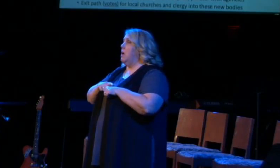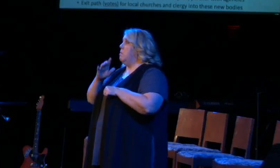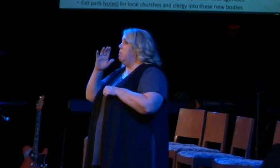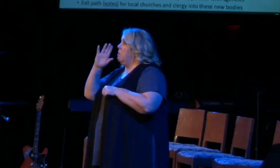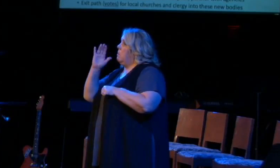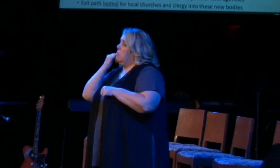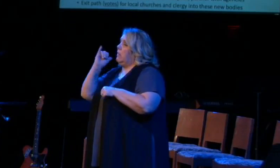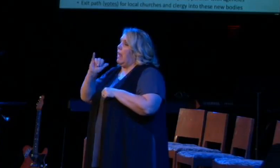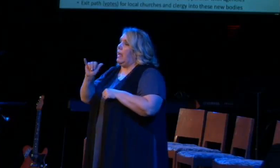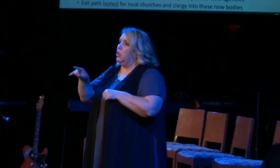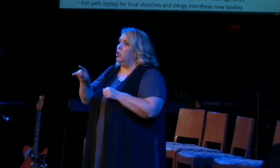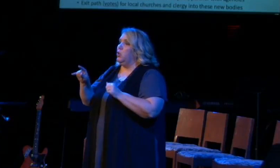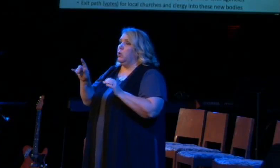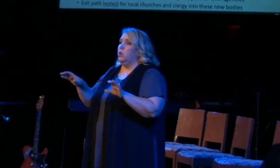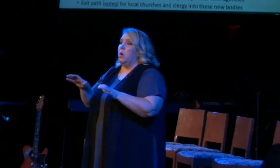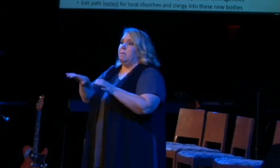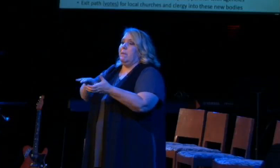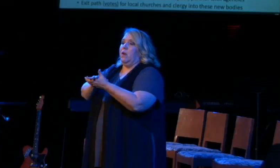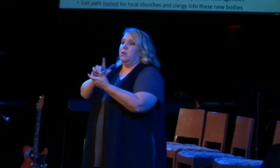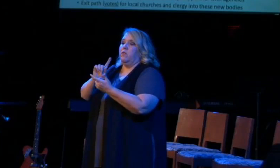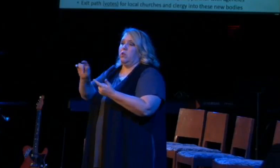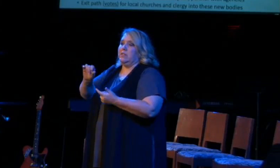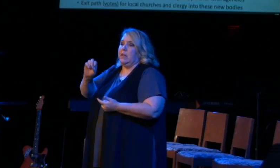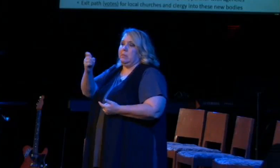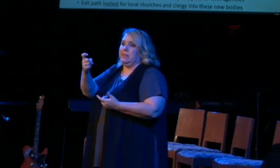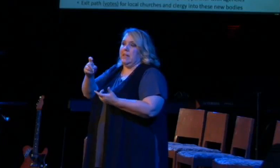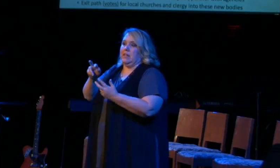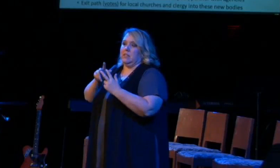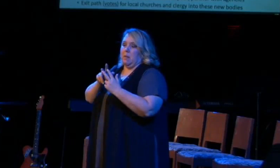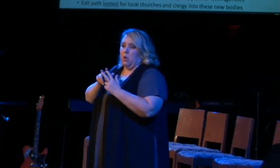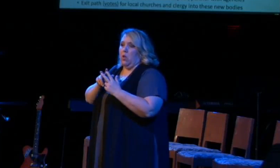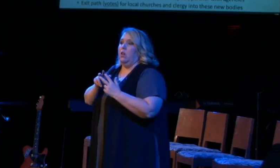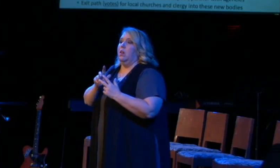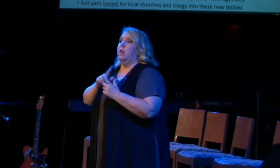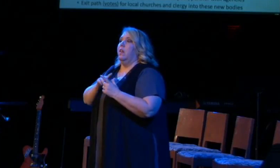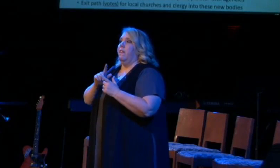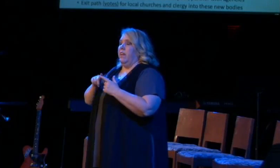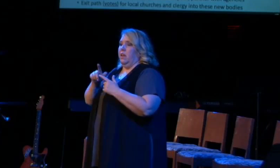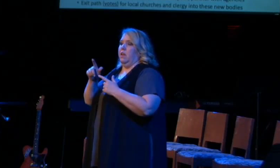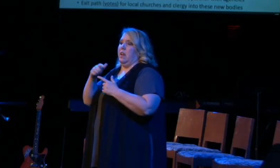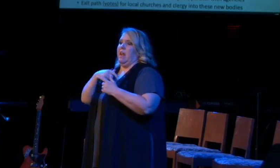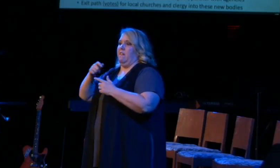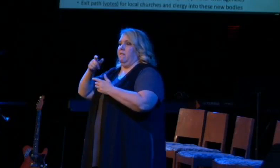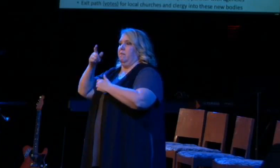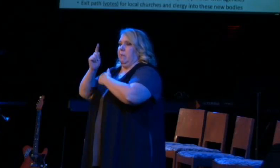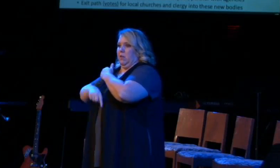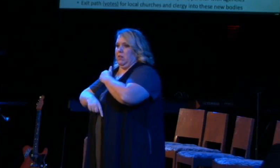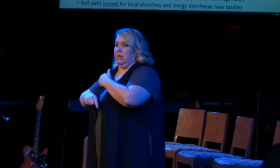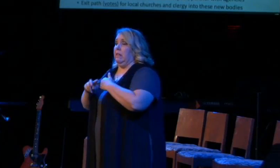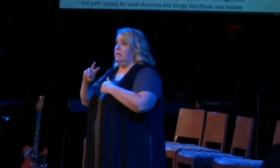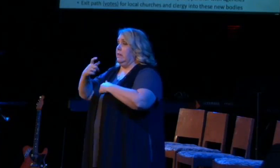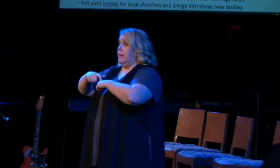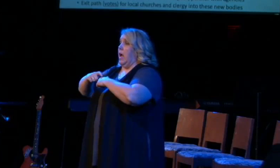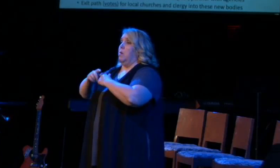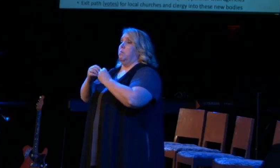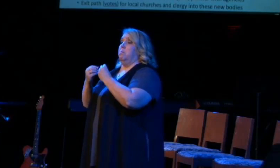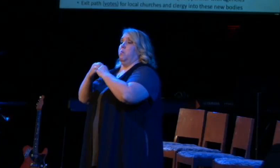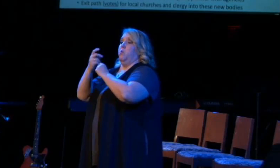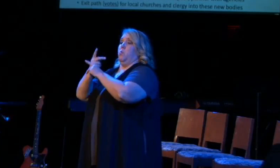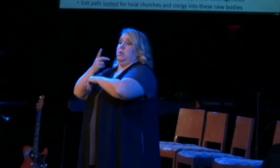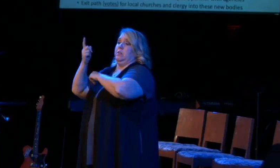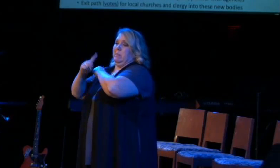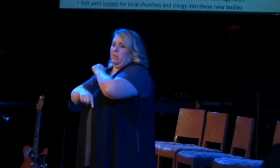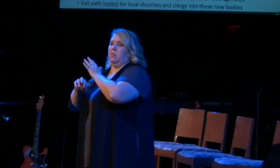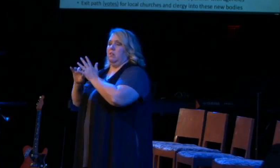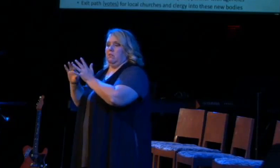is X, and the second offense, you lose your credential. So minimum penalties, and there's some more rights